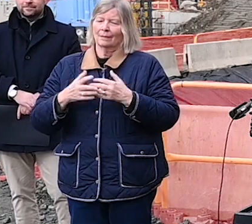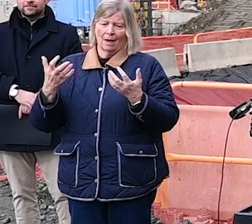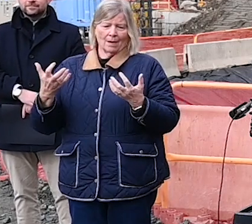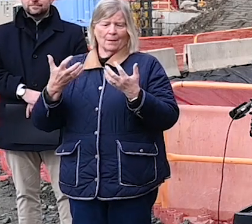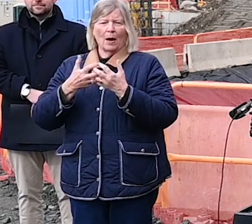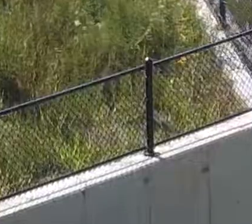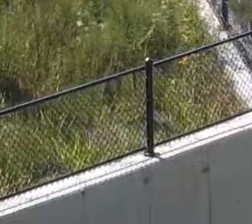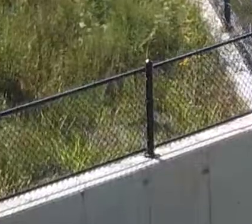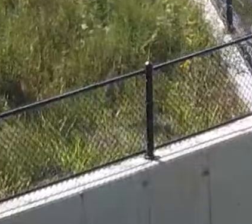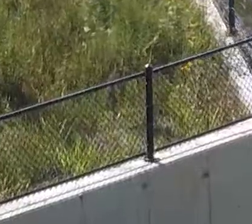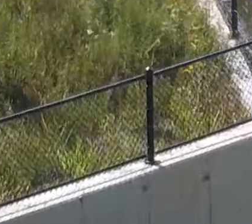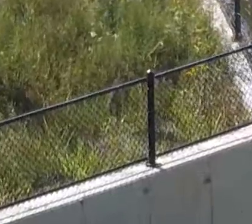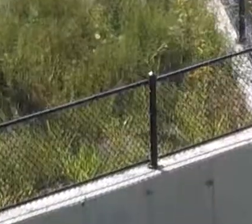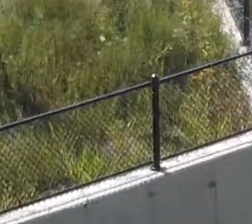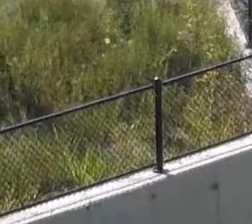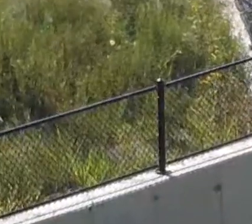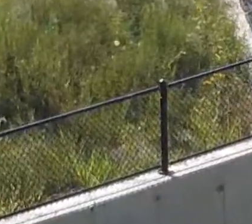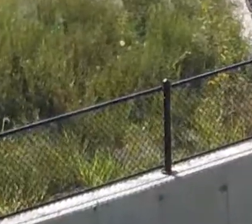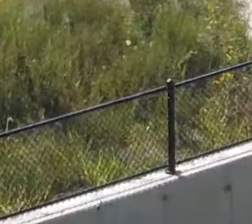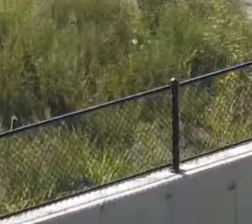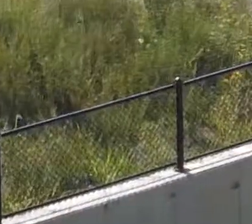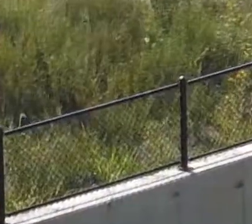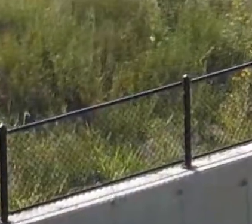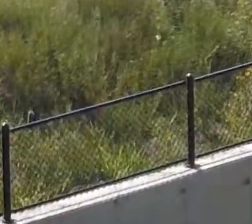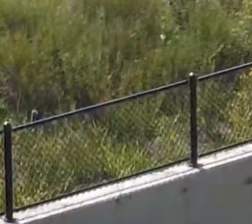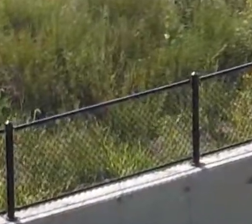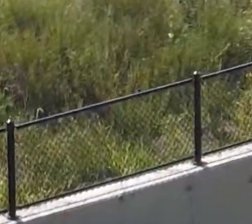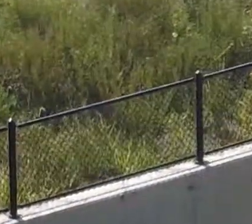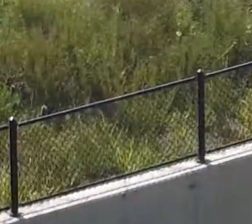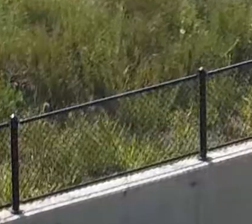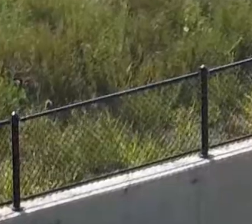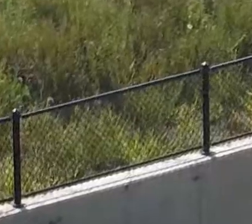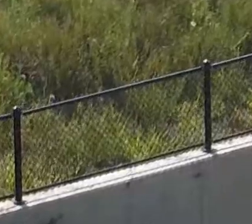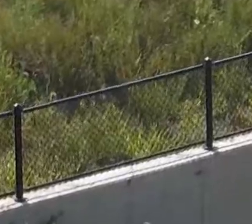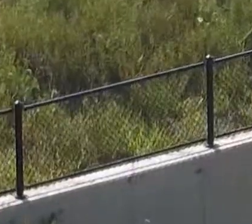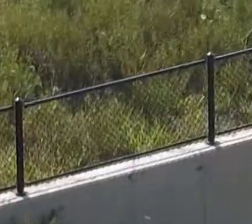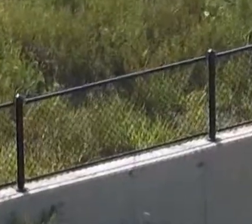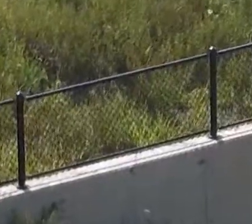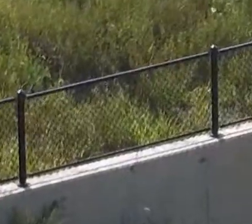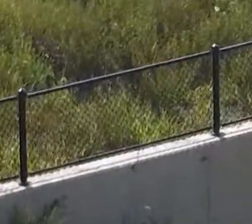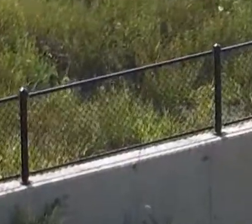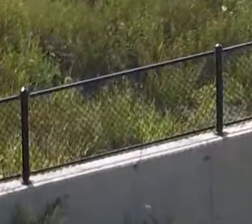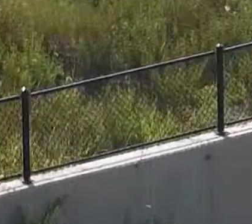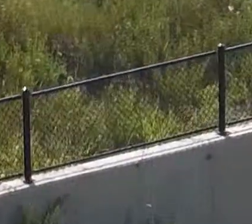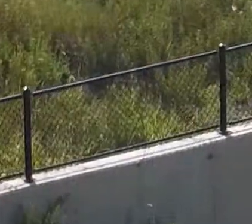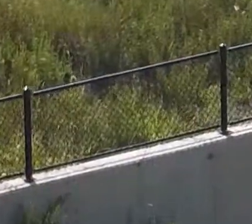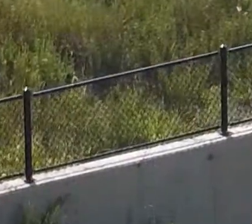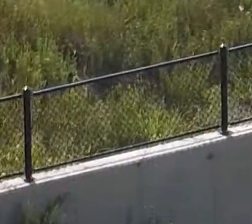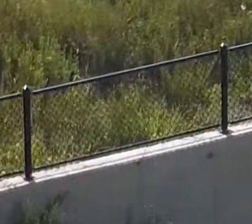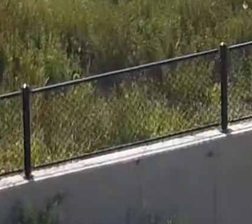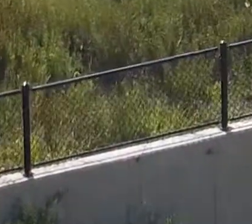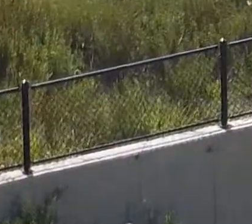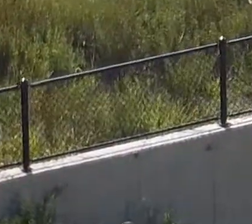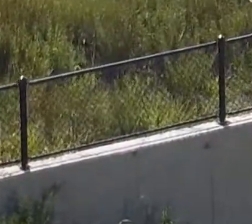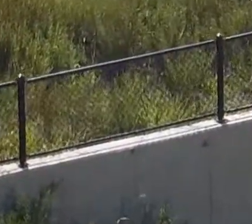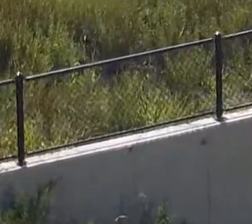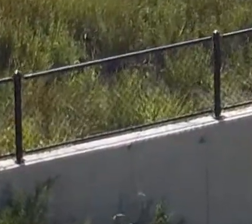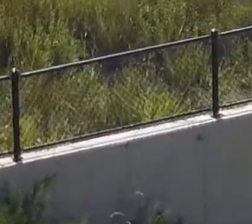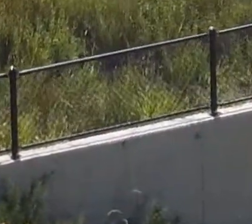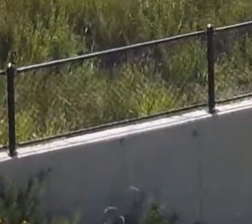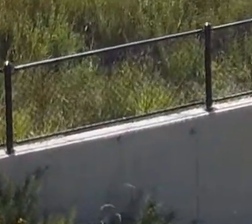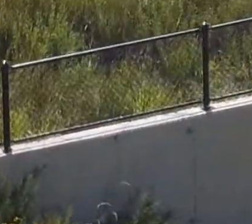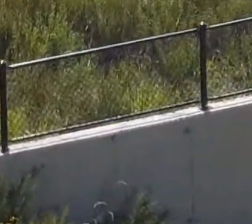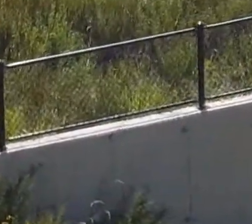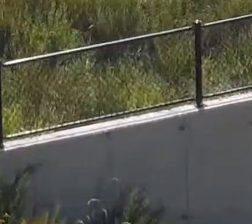Combined with H7 and Quaker Mill, all 3 retention ponds will have the capacity to hold approximately 13 million gallons